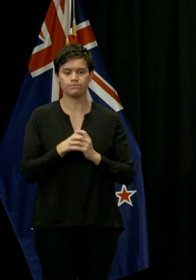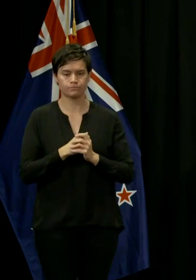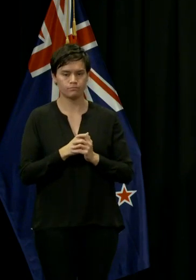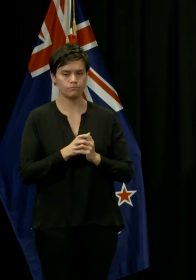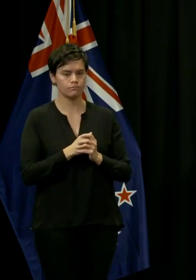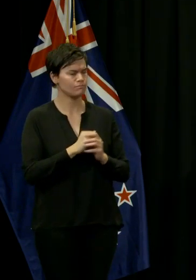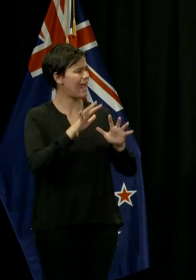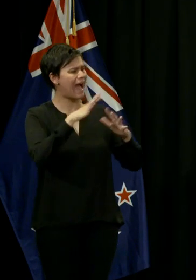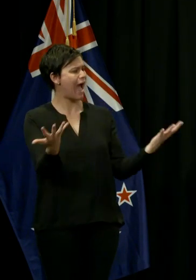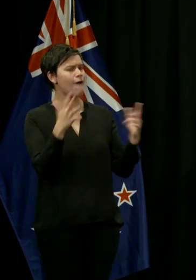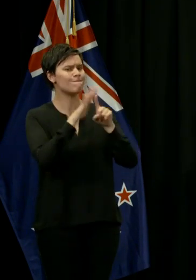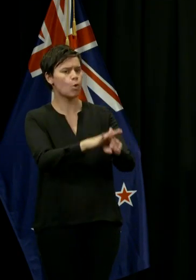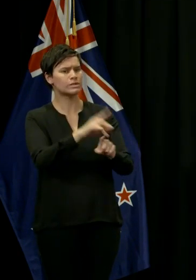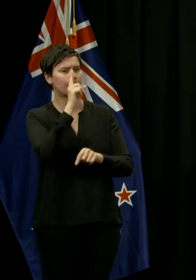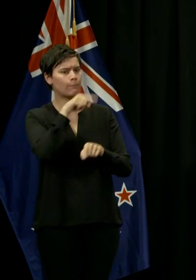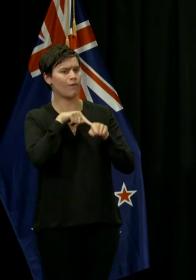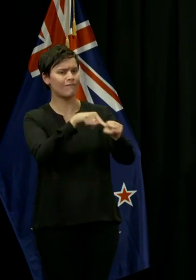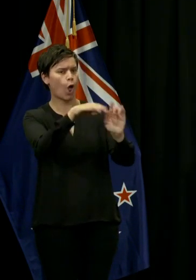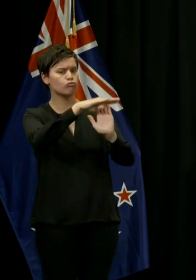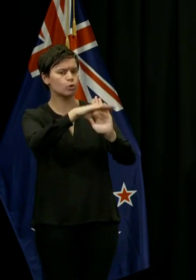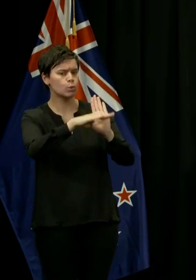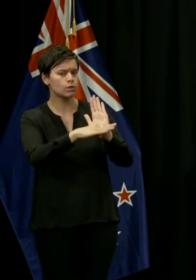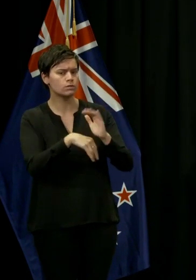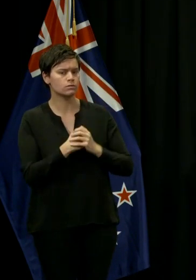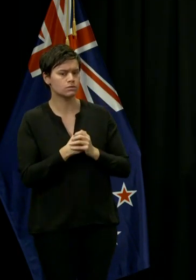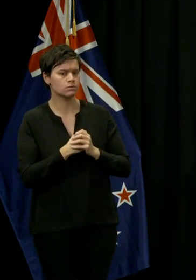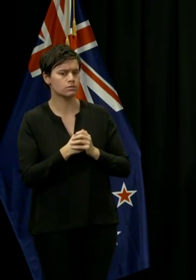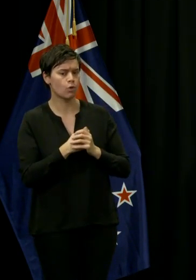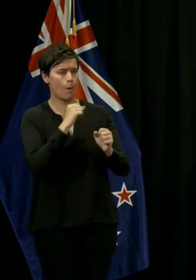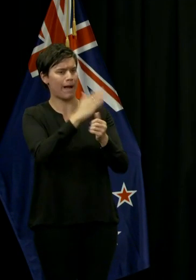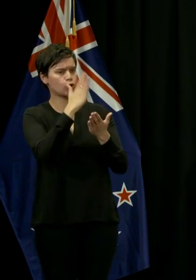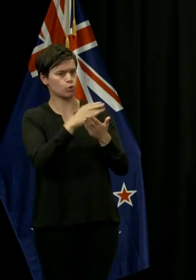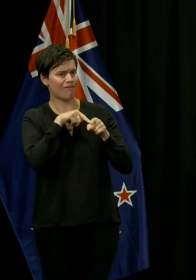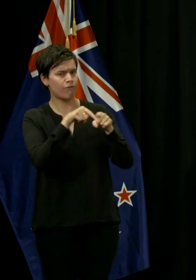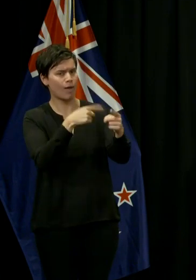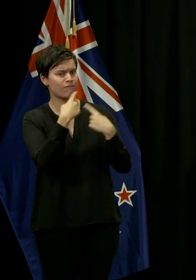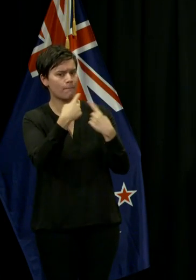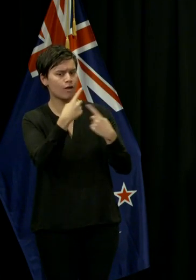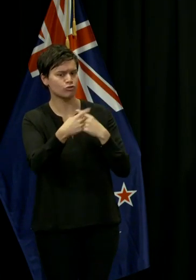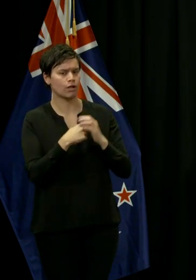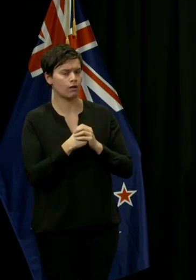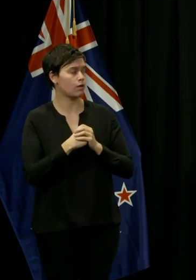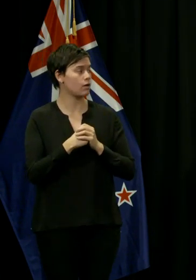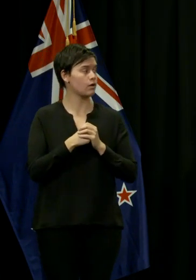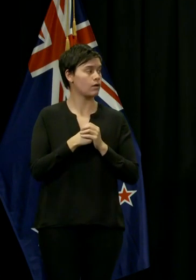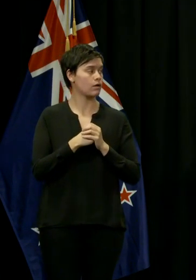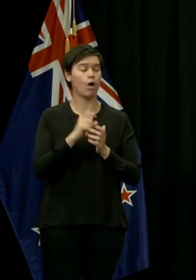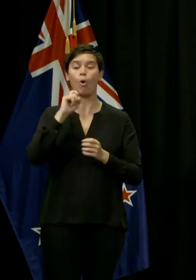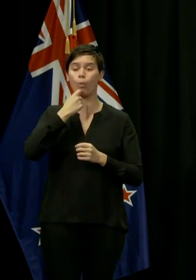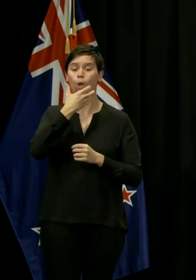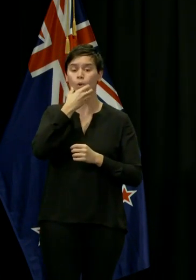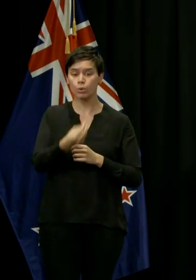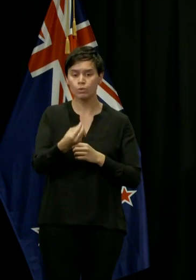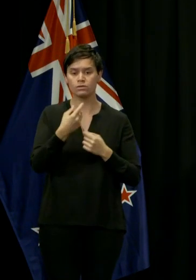through some of those powers that we use under epidemic notices and through being in a national civil defence